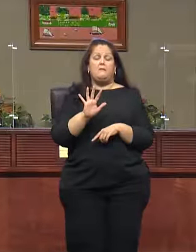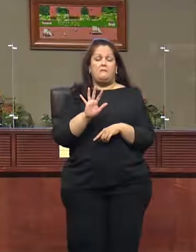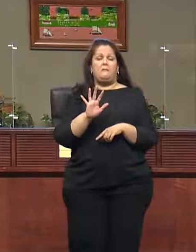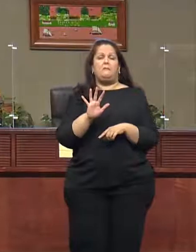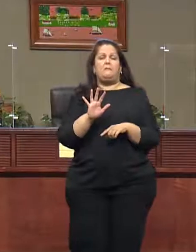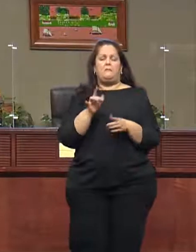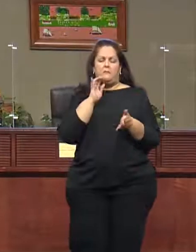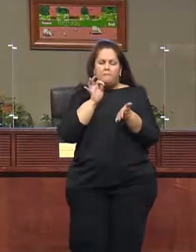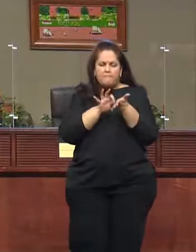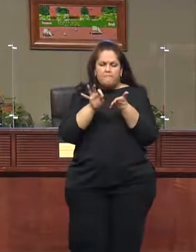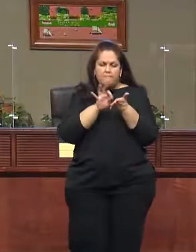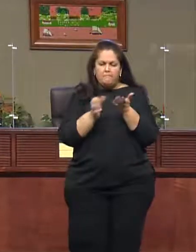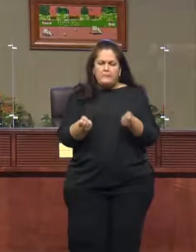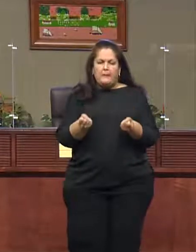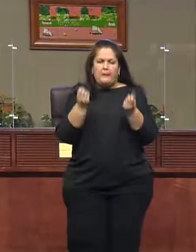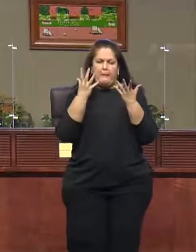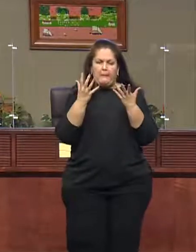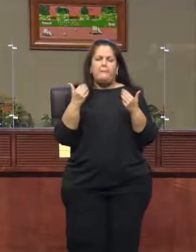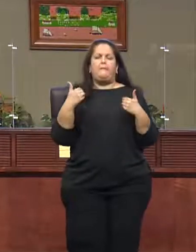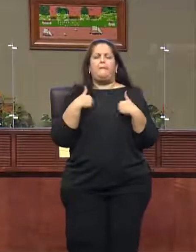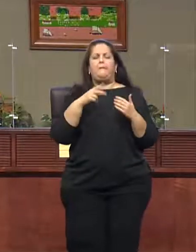Orange County Jail was